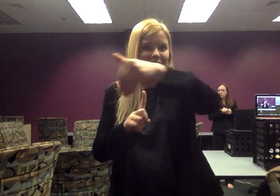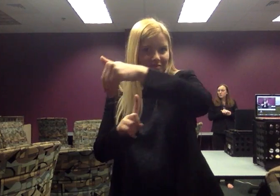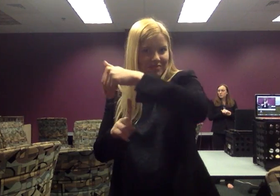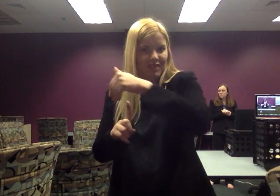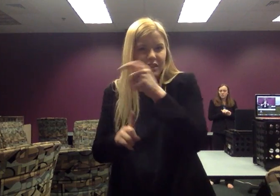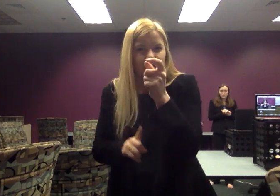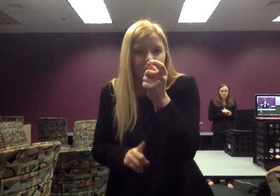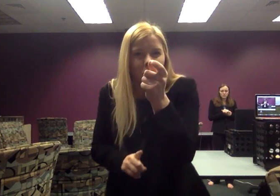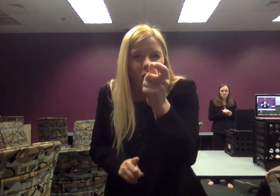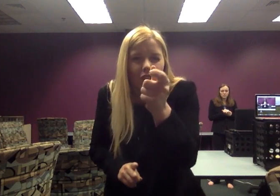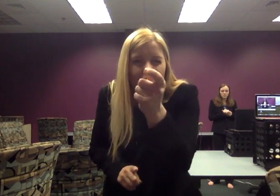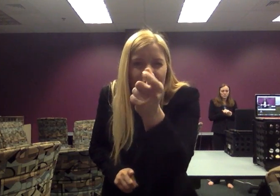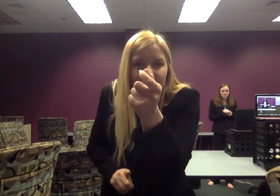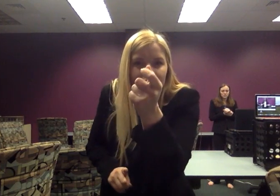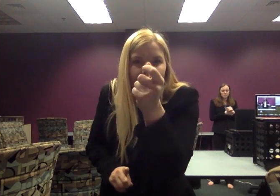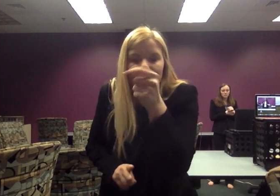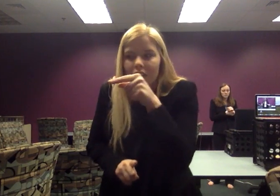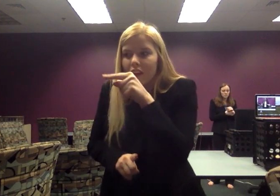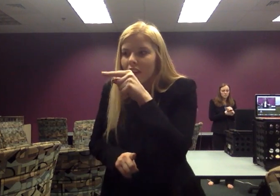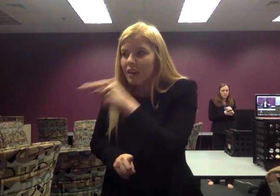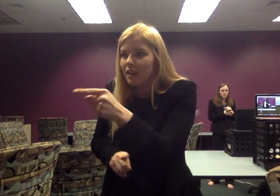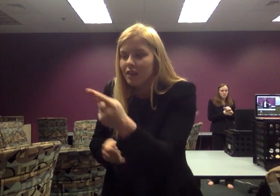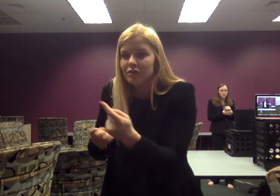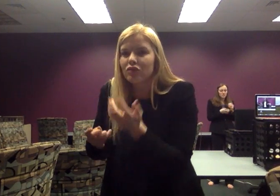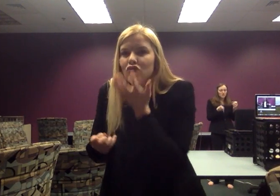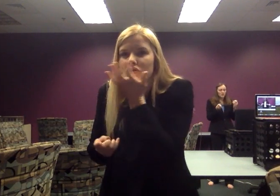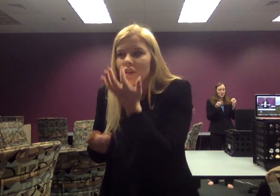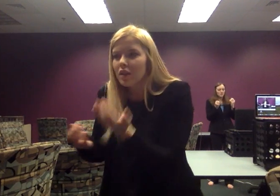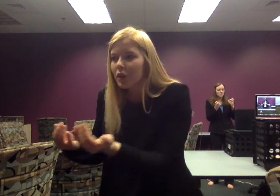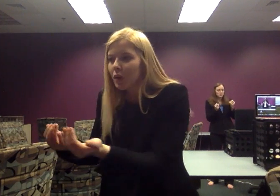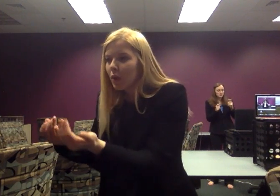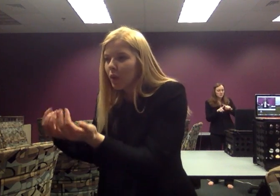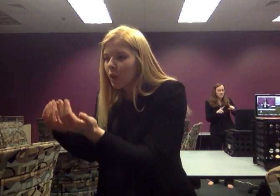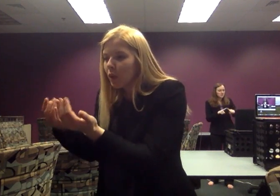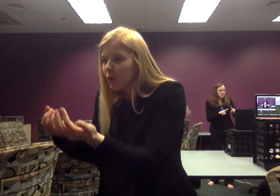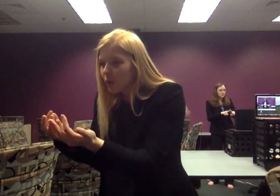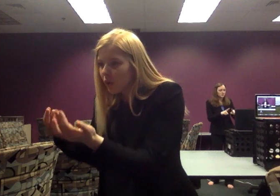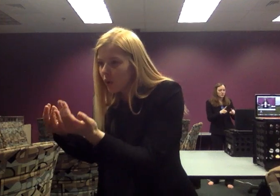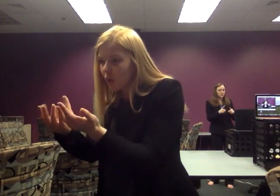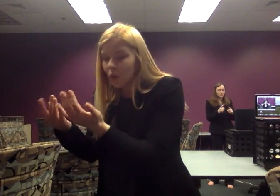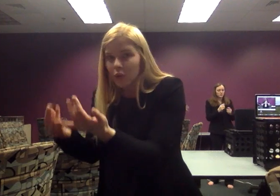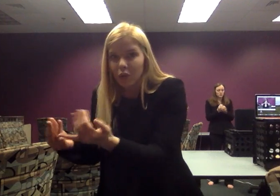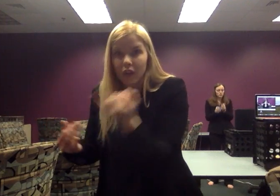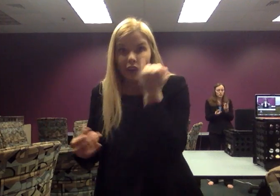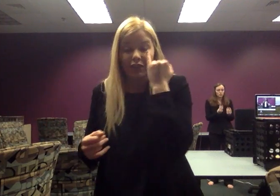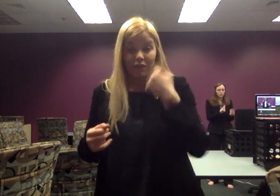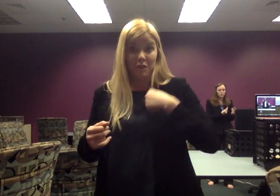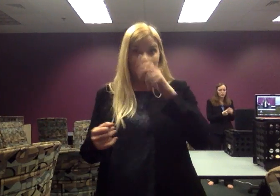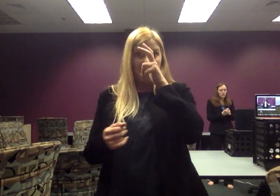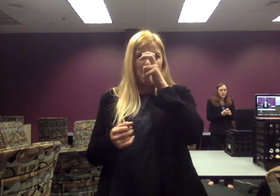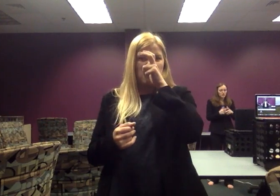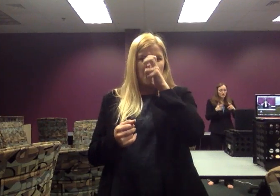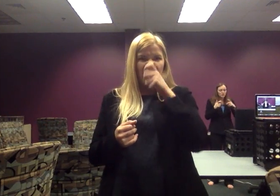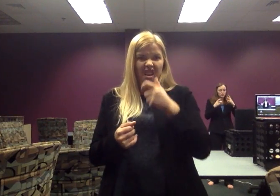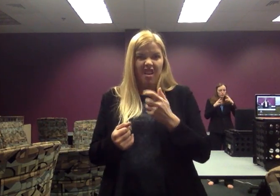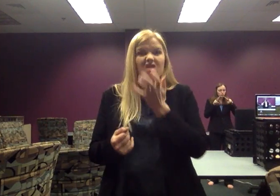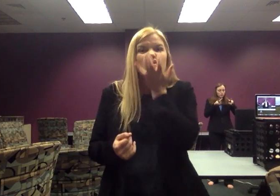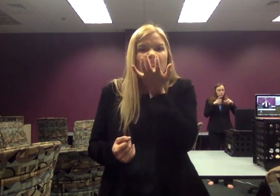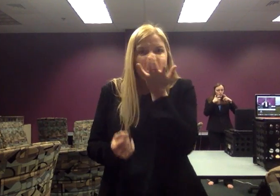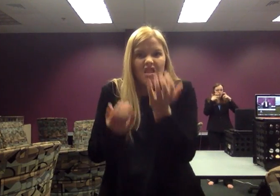even a tiny blade of grass would look like a giant, giant tree if you were the size of what? Maybe an ant. What else was in